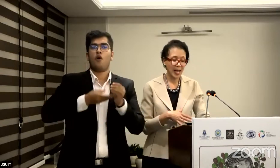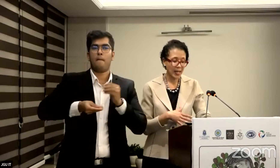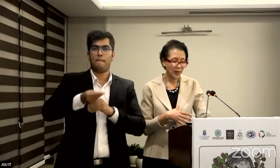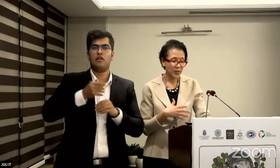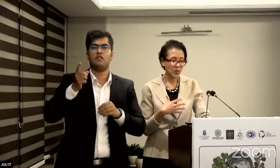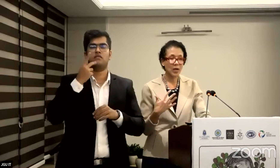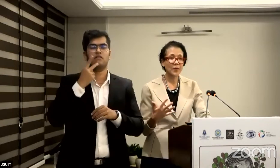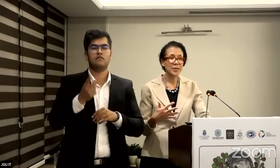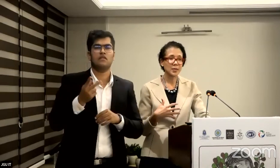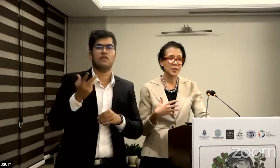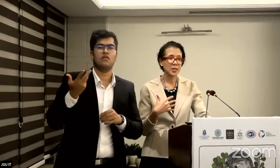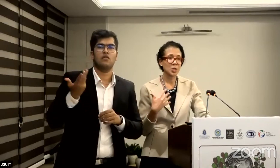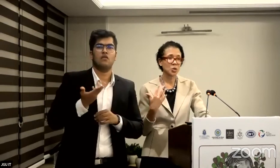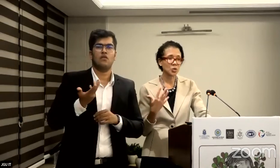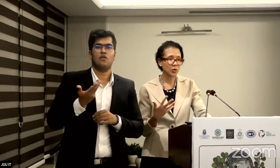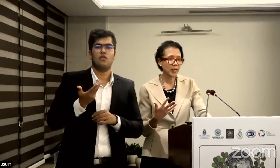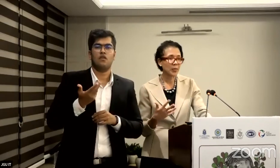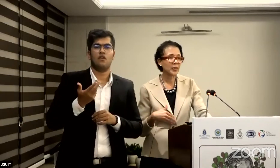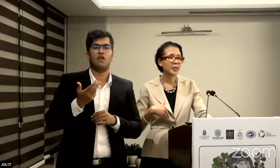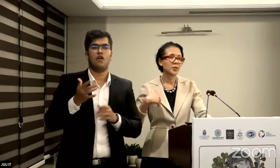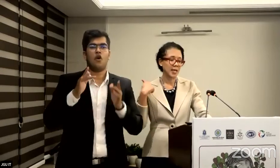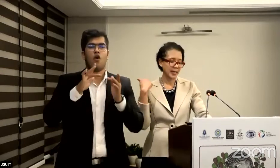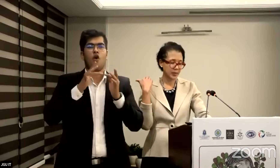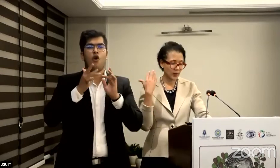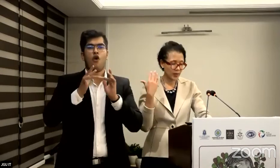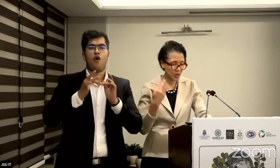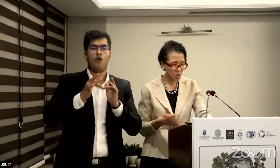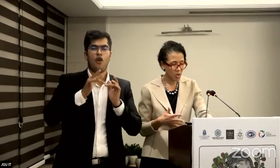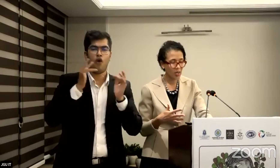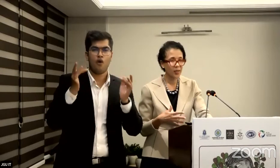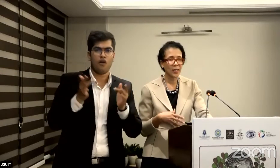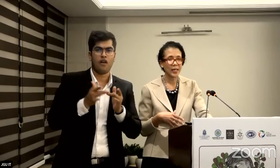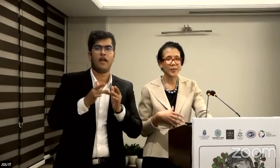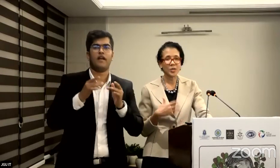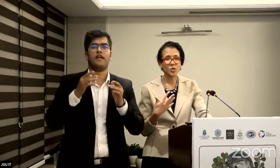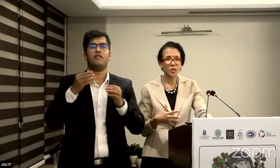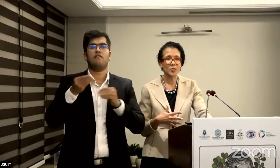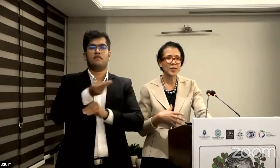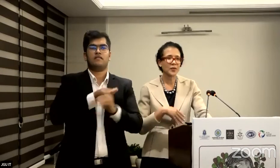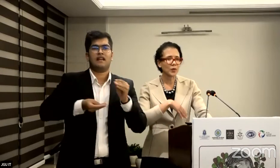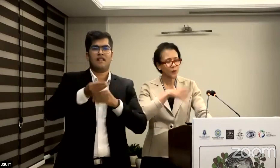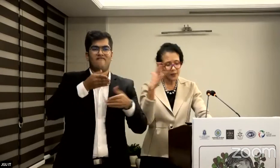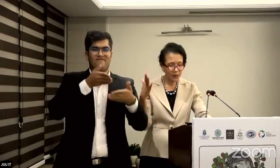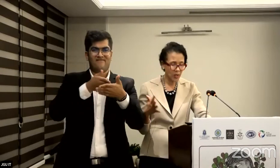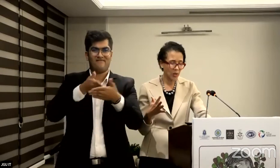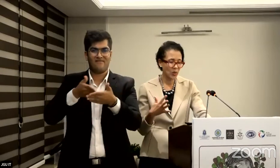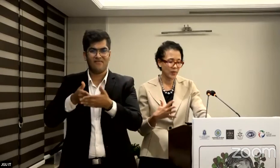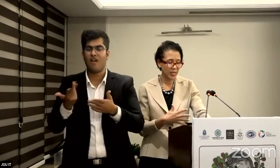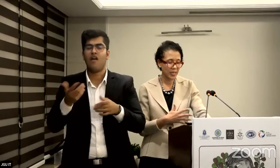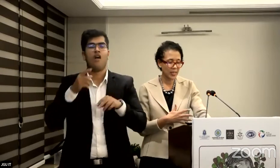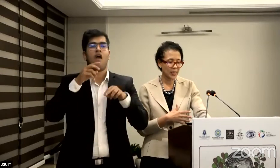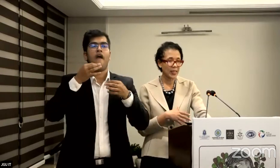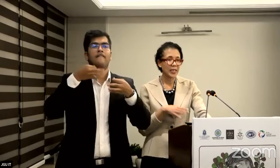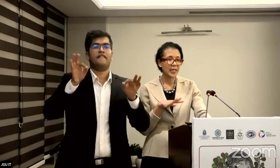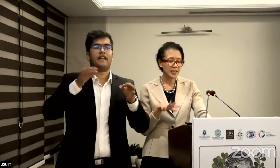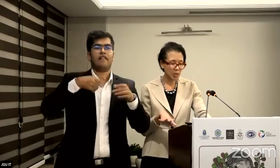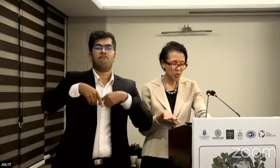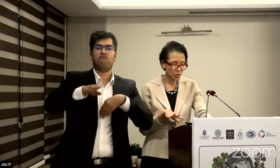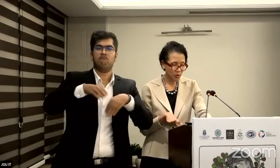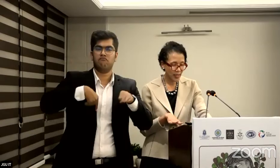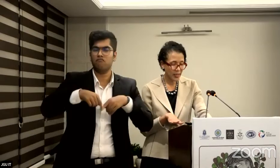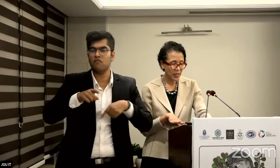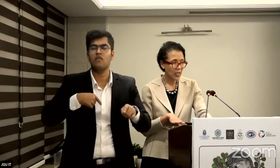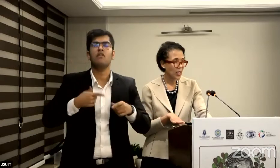scaling back of its references to digital trade barriers and its very strong endorsement for free flow of data in